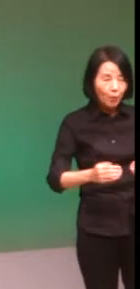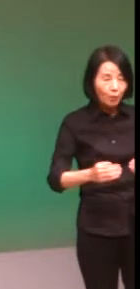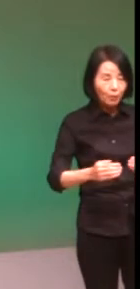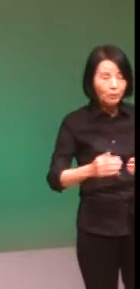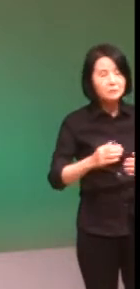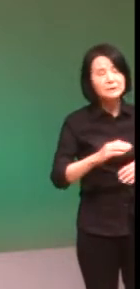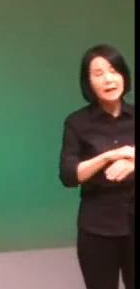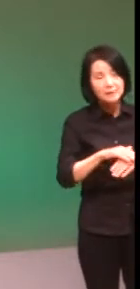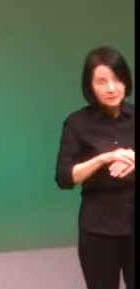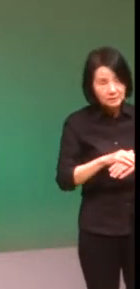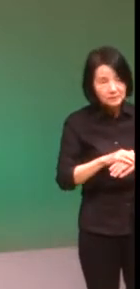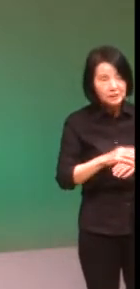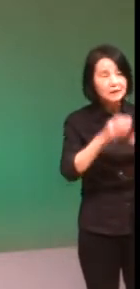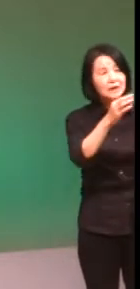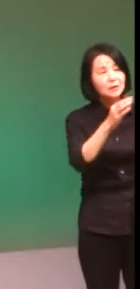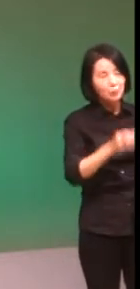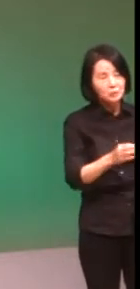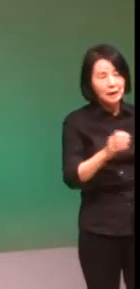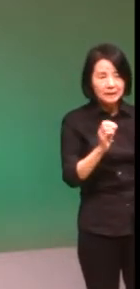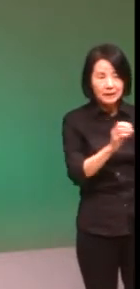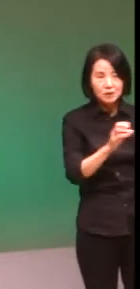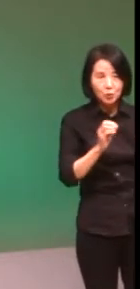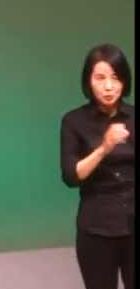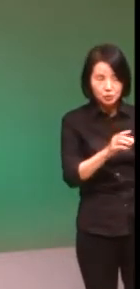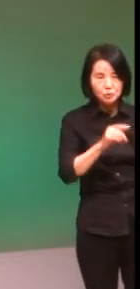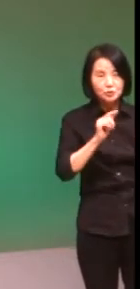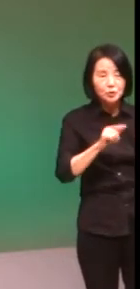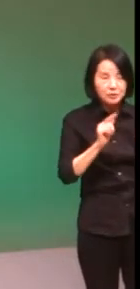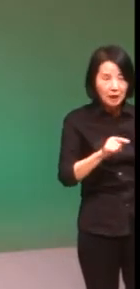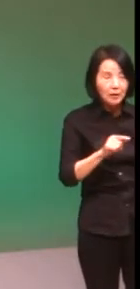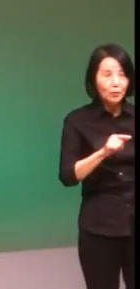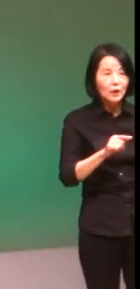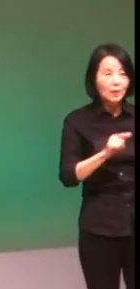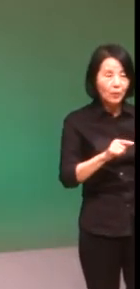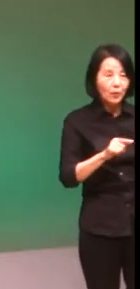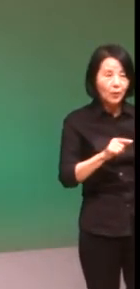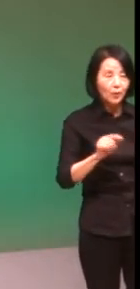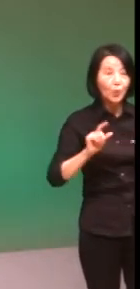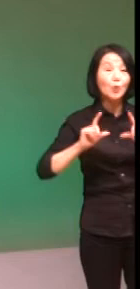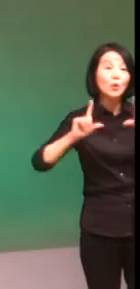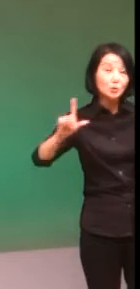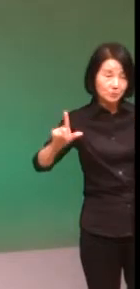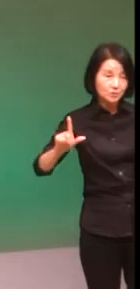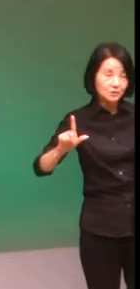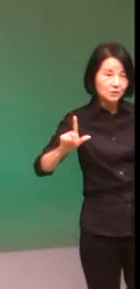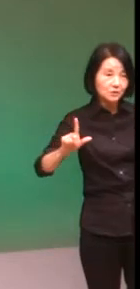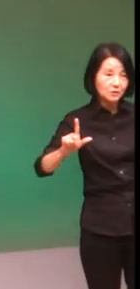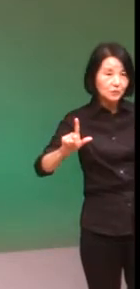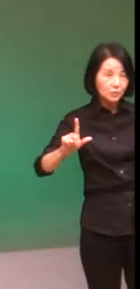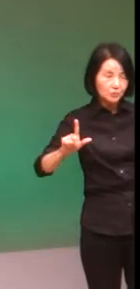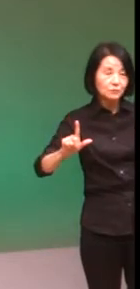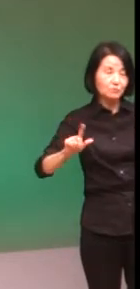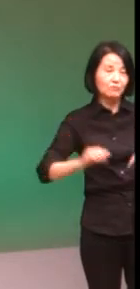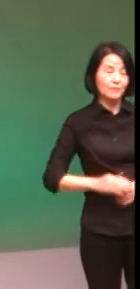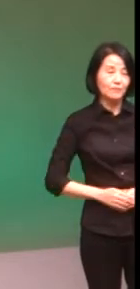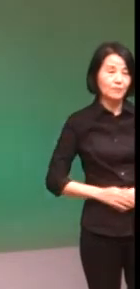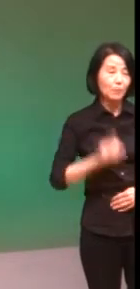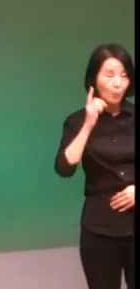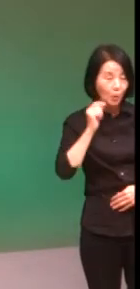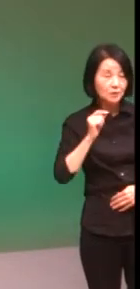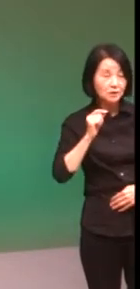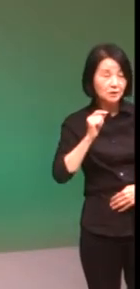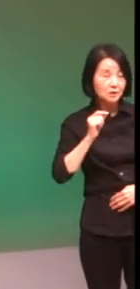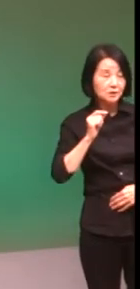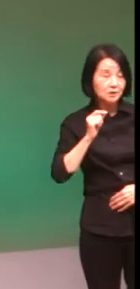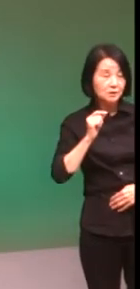you go public, then you encourage people to take their money out of the bank if they don't enact a policy.